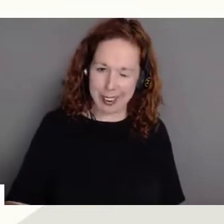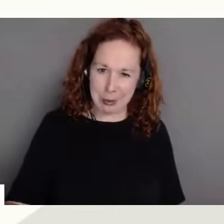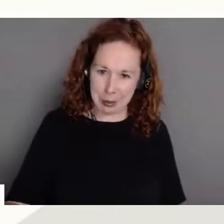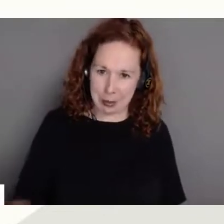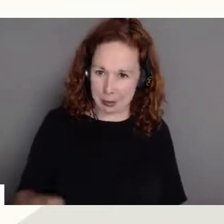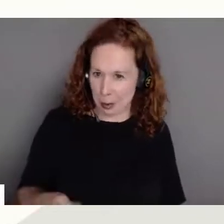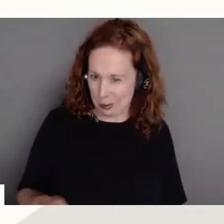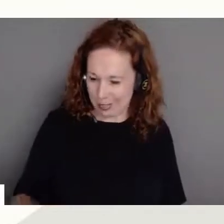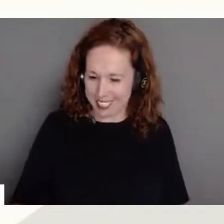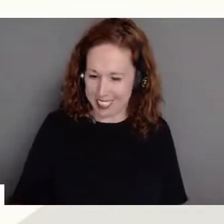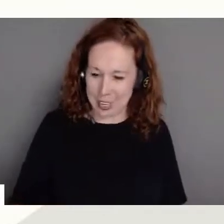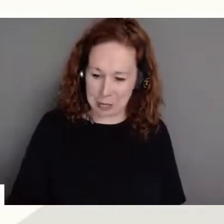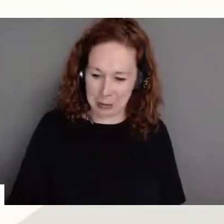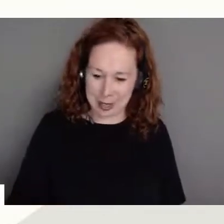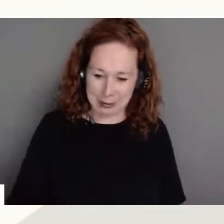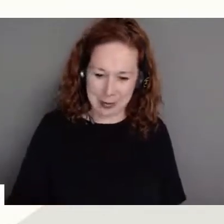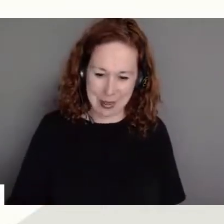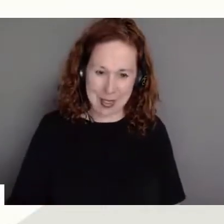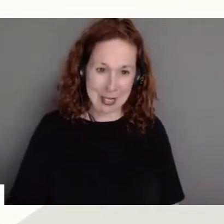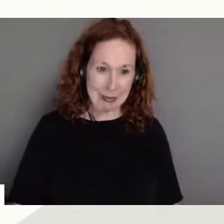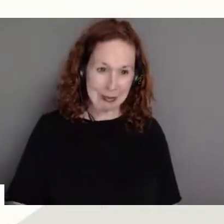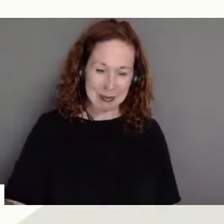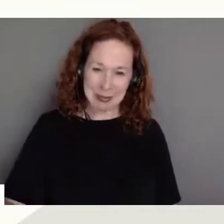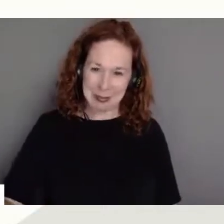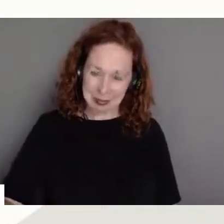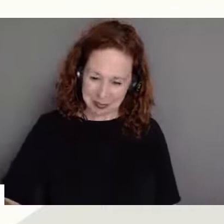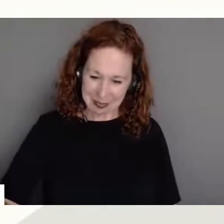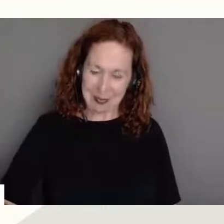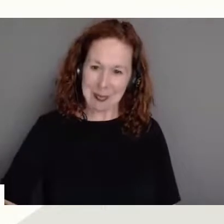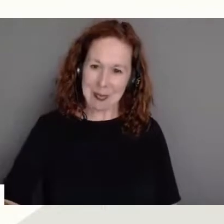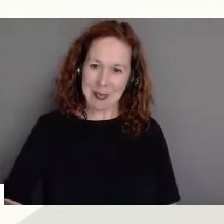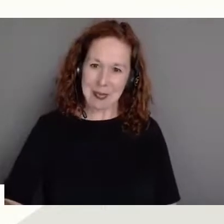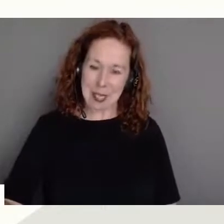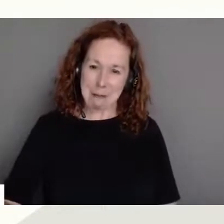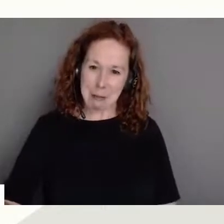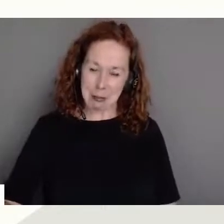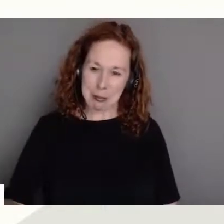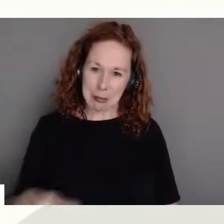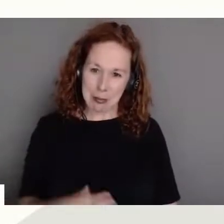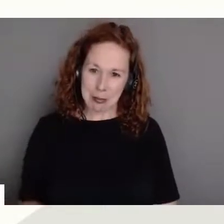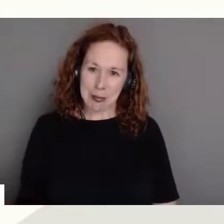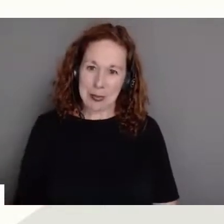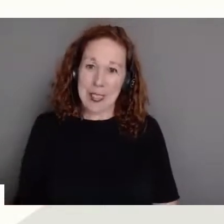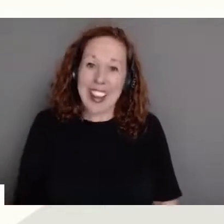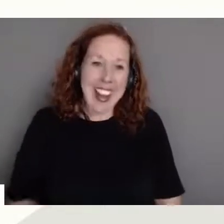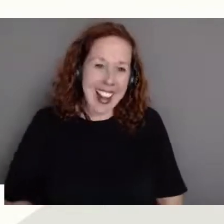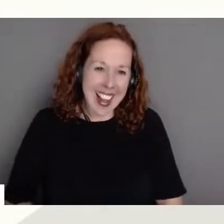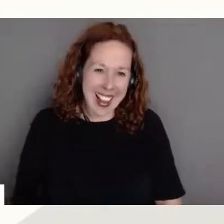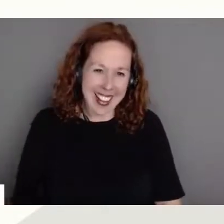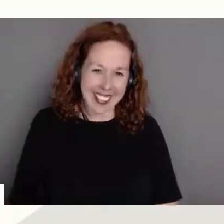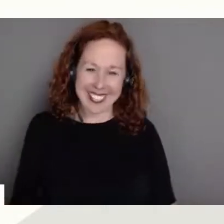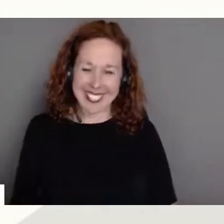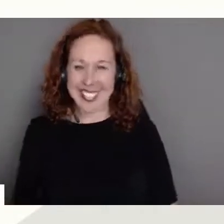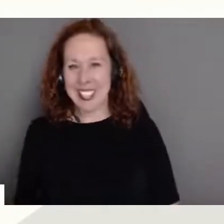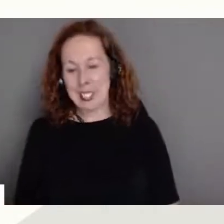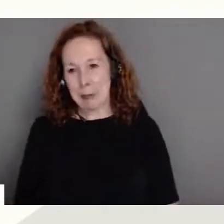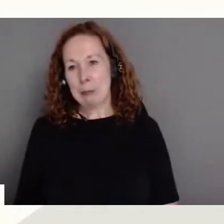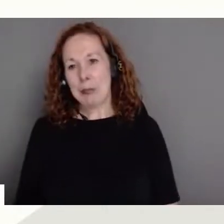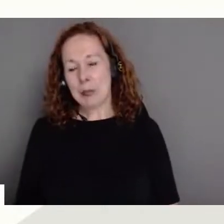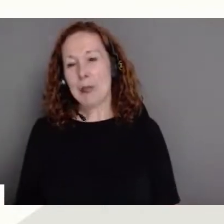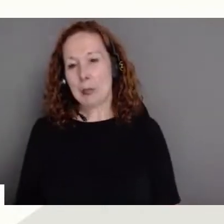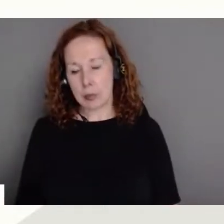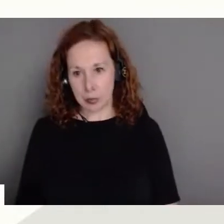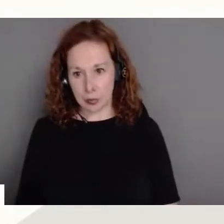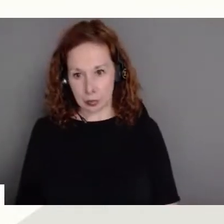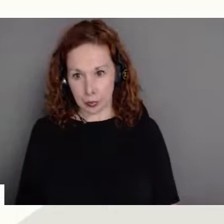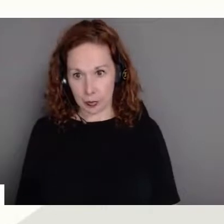want to Yeah. You're nudge so me cute. about? You're so cute. No, let me see because I have some notes. No, in my